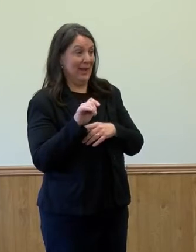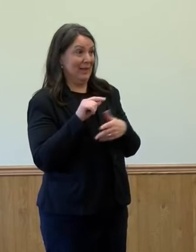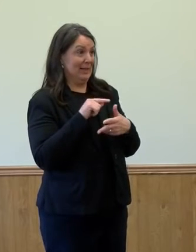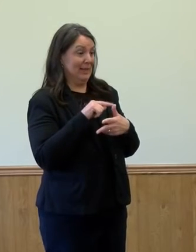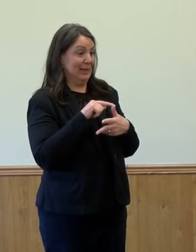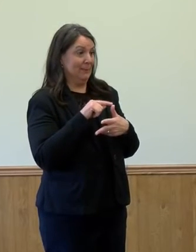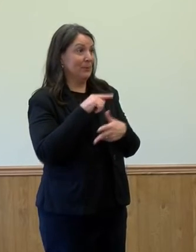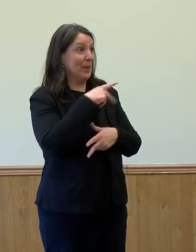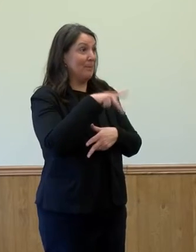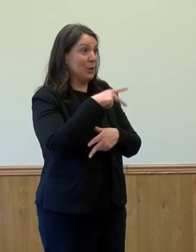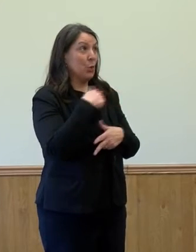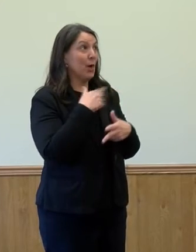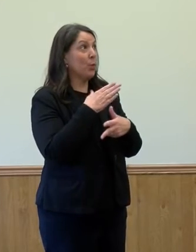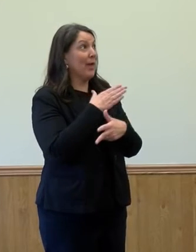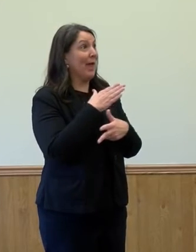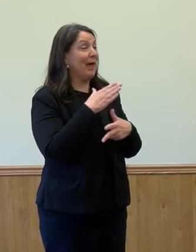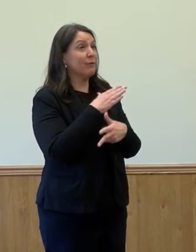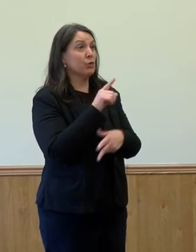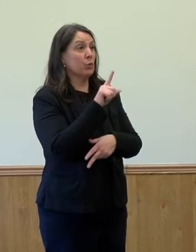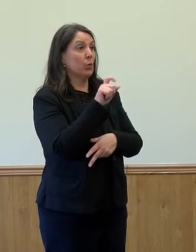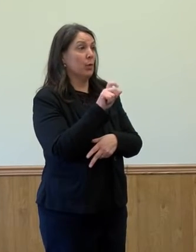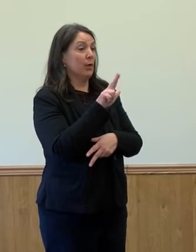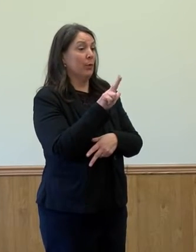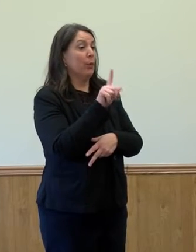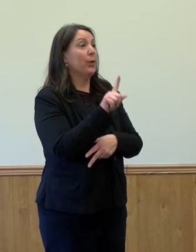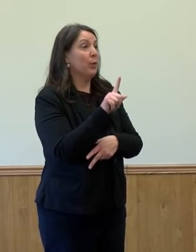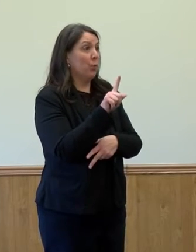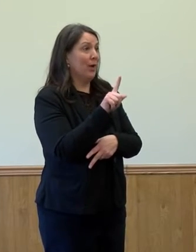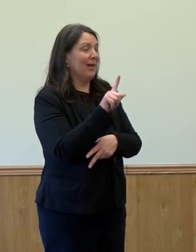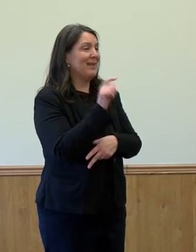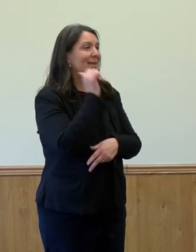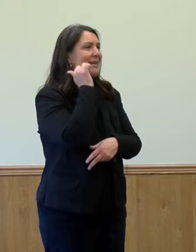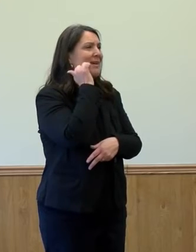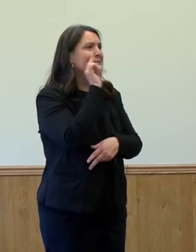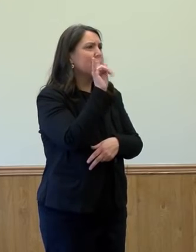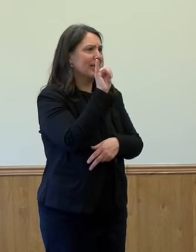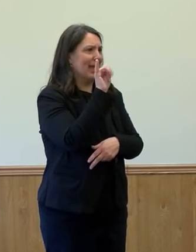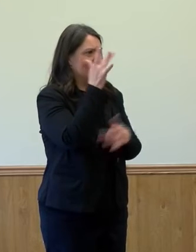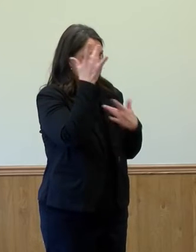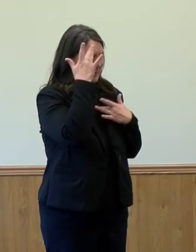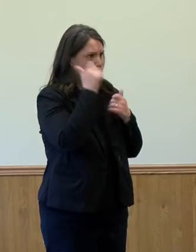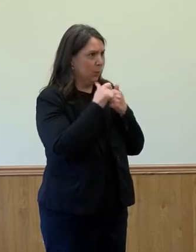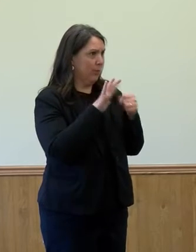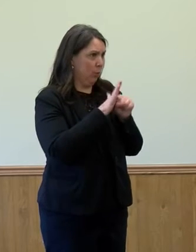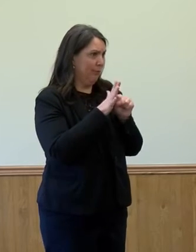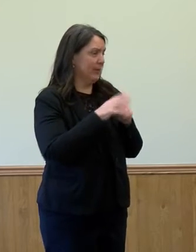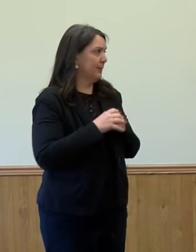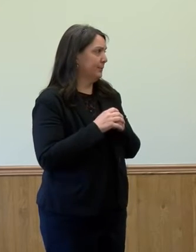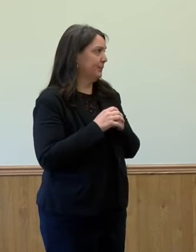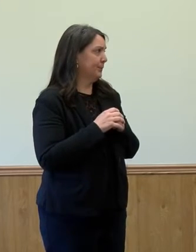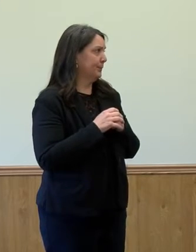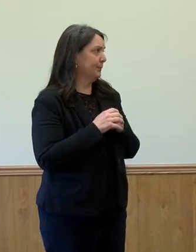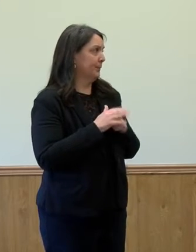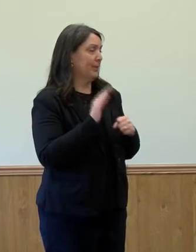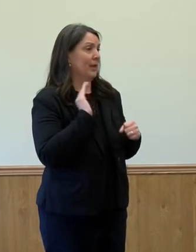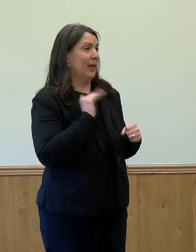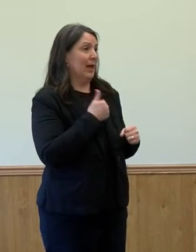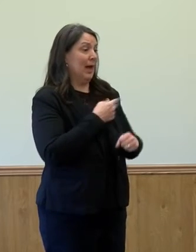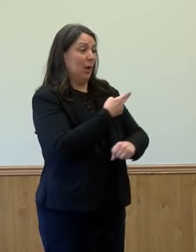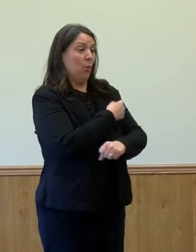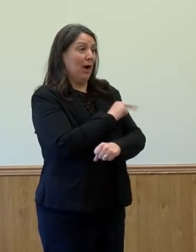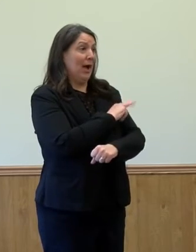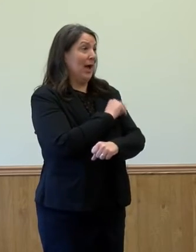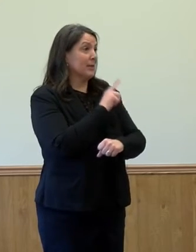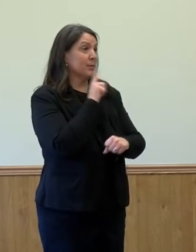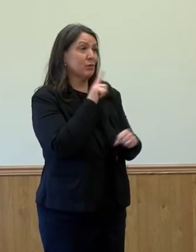specifically, we're averaging 131 new cases each day. Our hospital systems are at